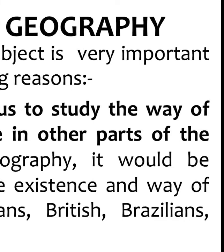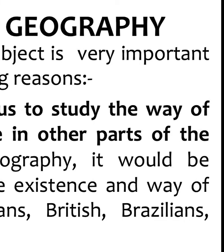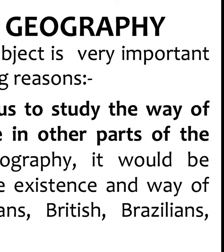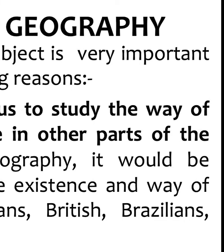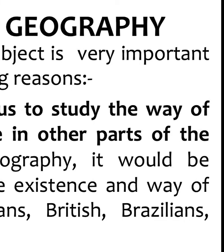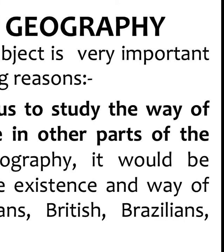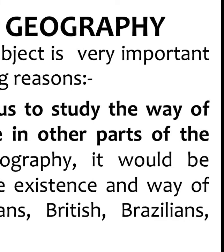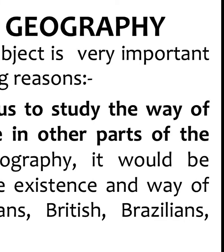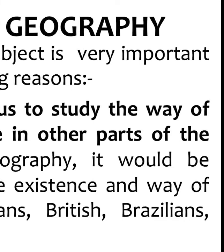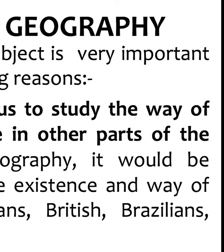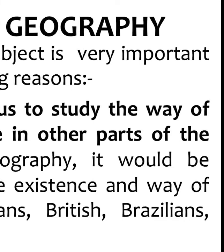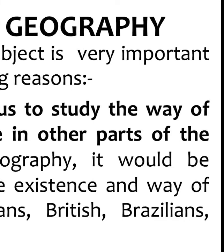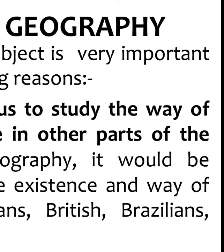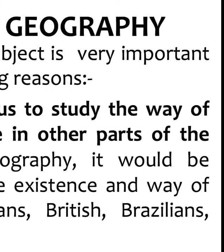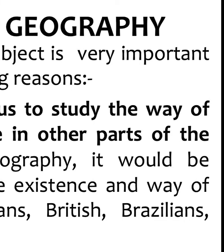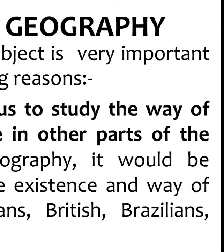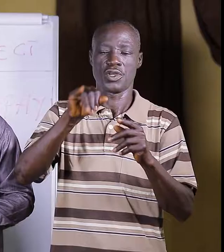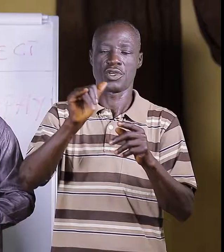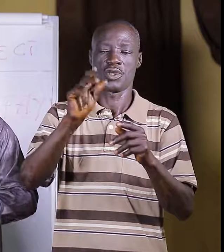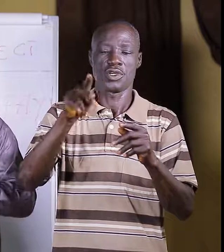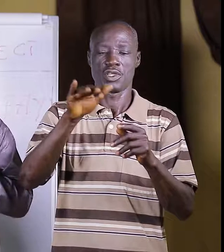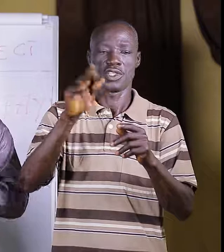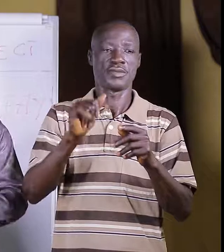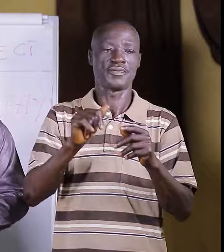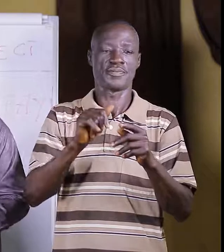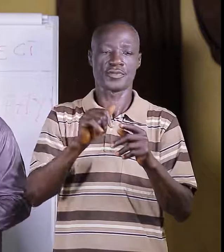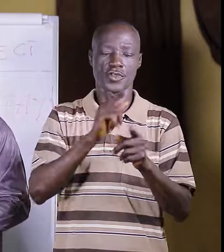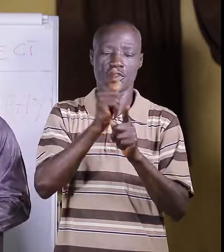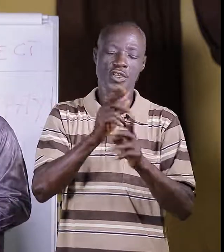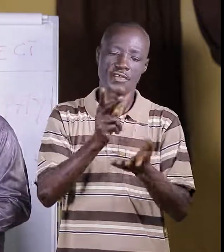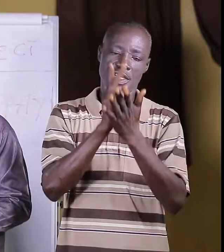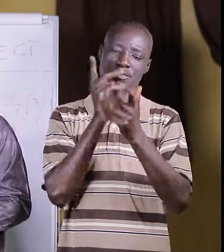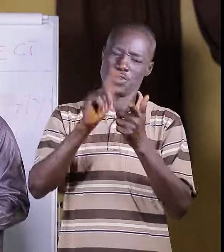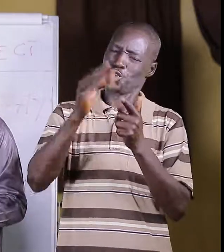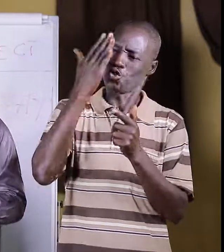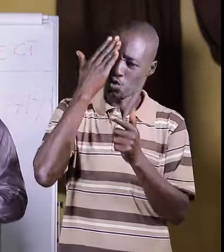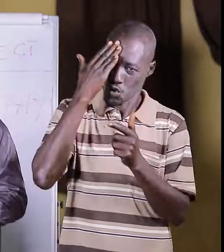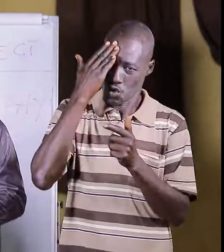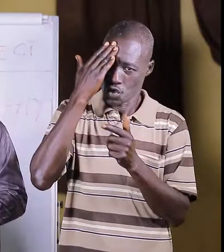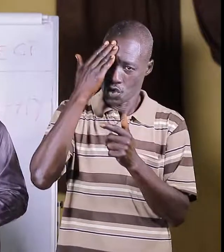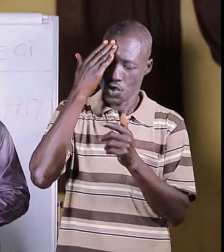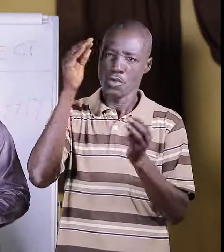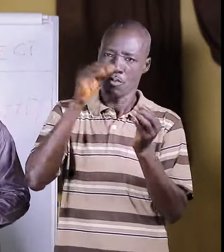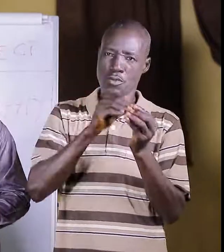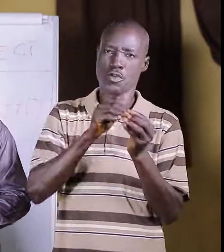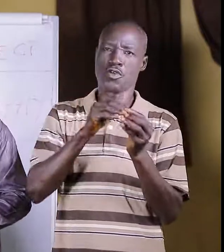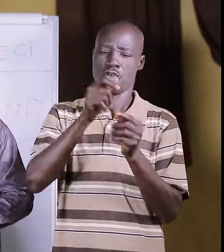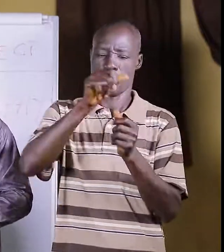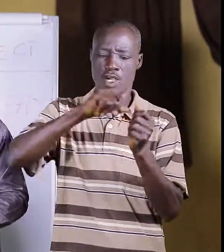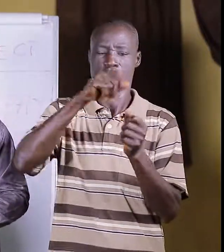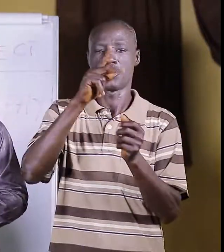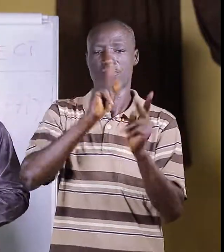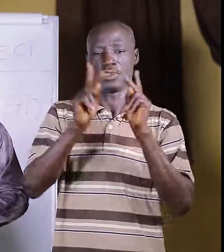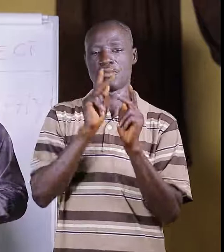in Brazil, or in Japan. Geography helps us to know more